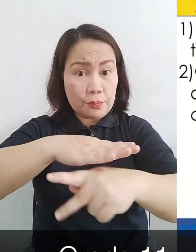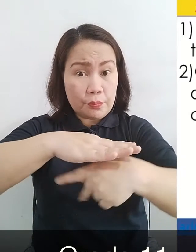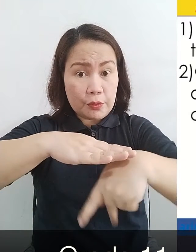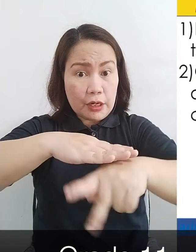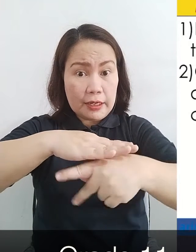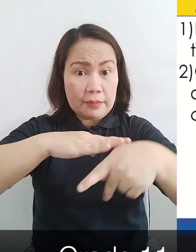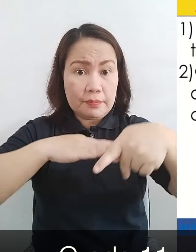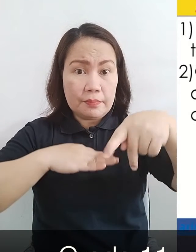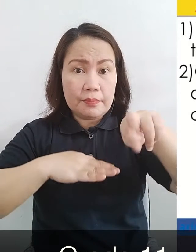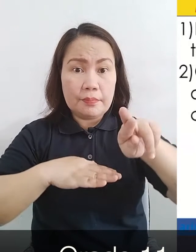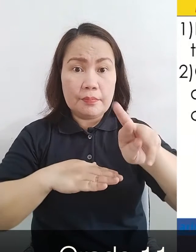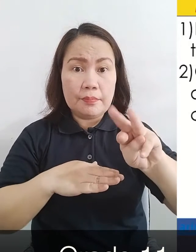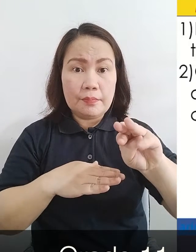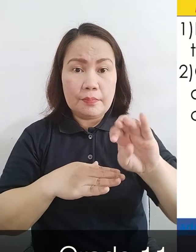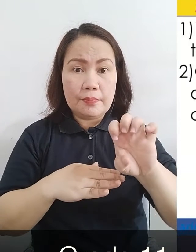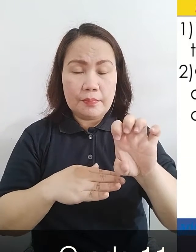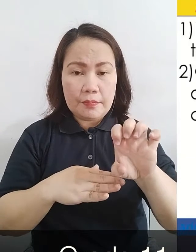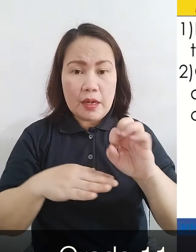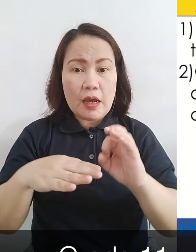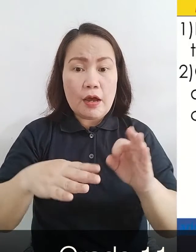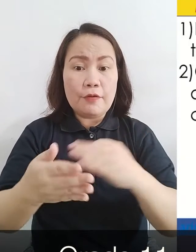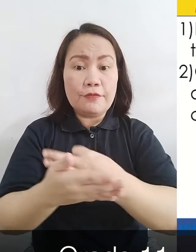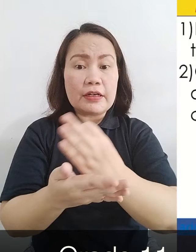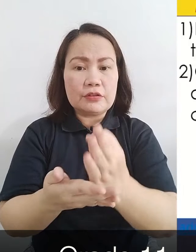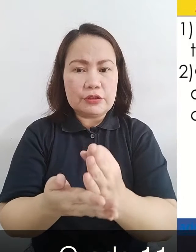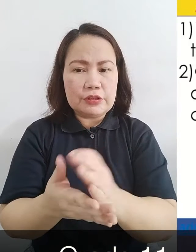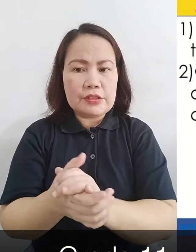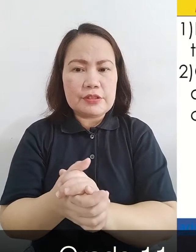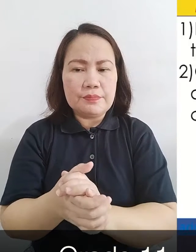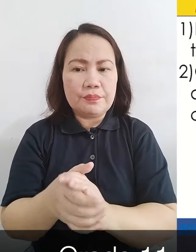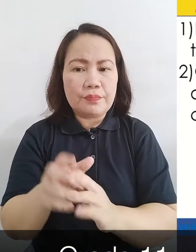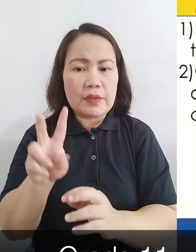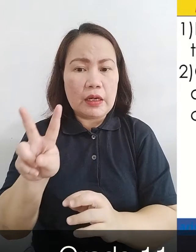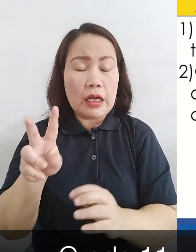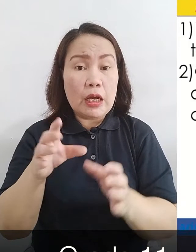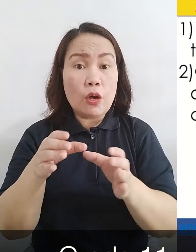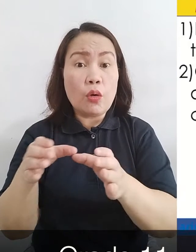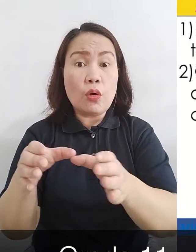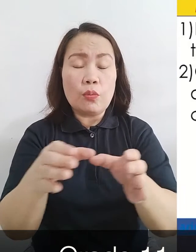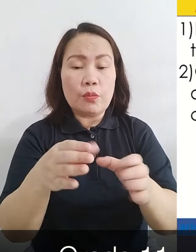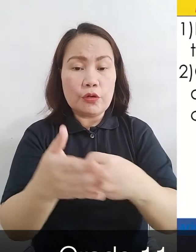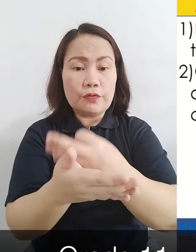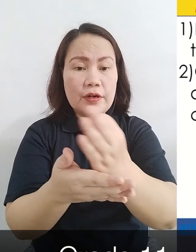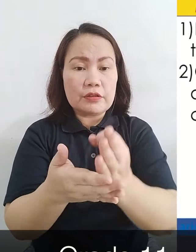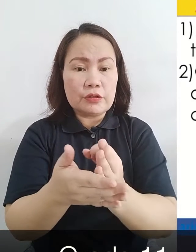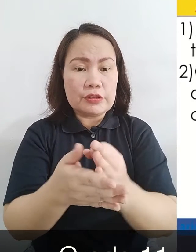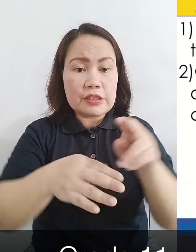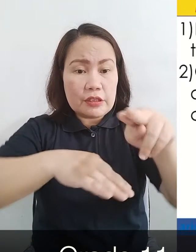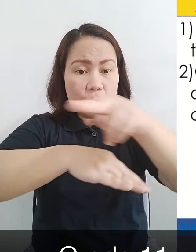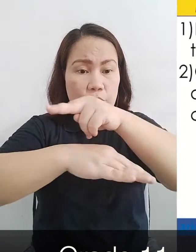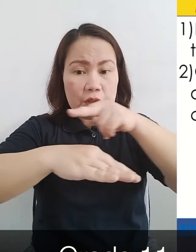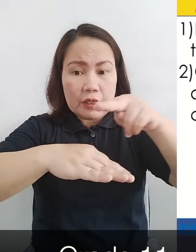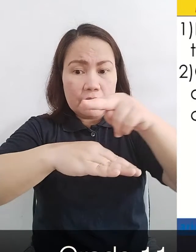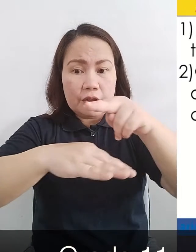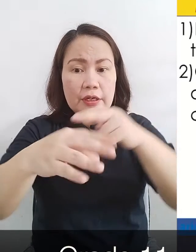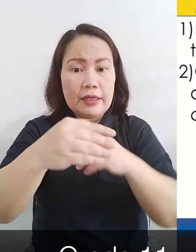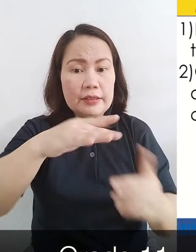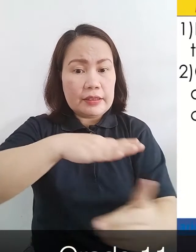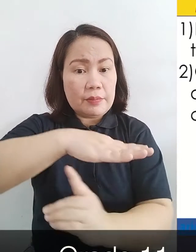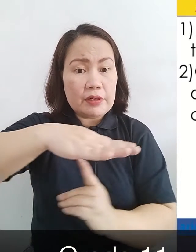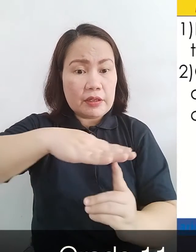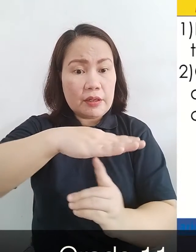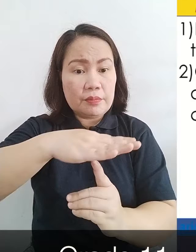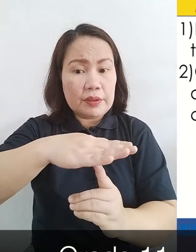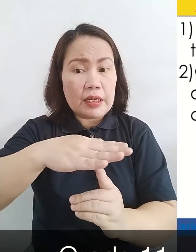and denominator can be simplified as this is often called cancelling. So nagka-cancel tayo